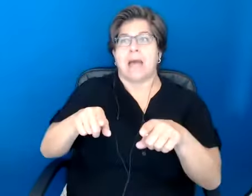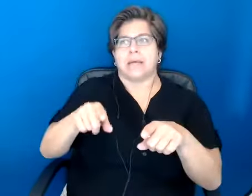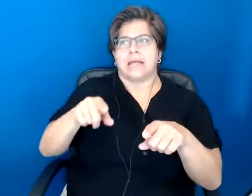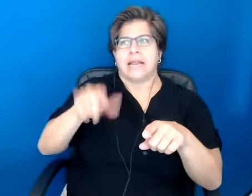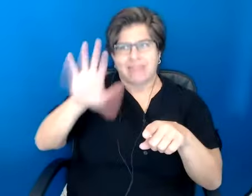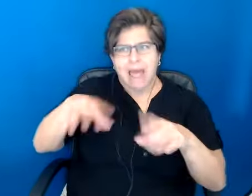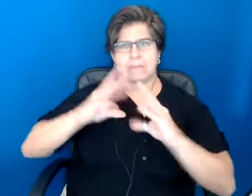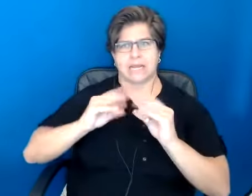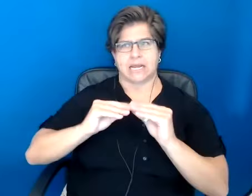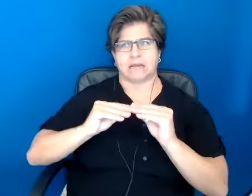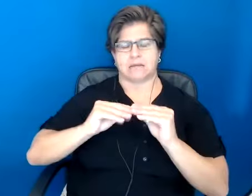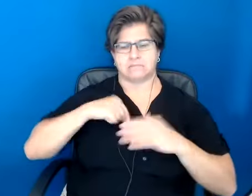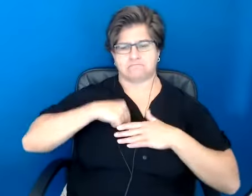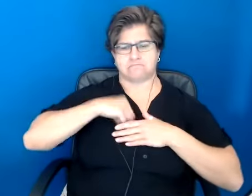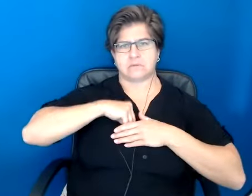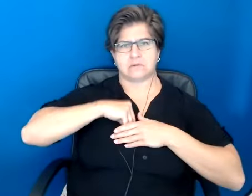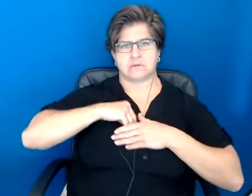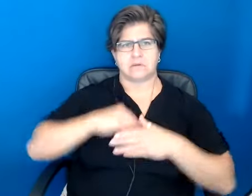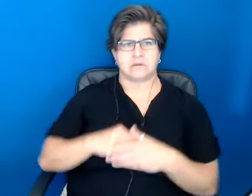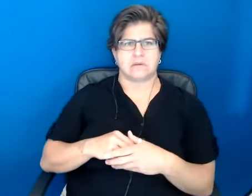strong. And I just knew,